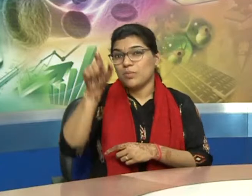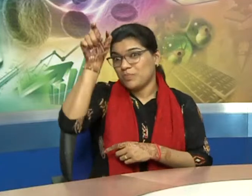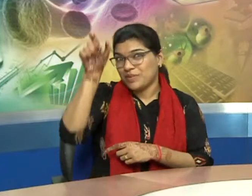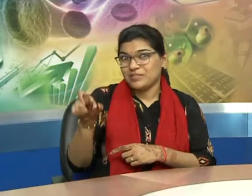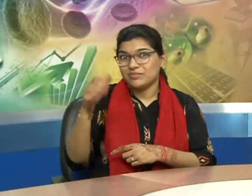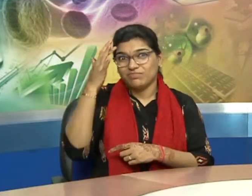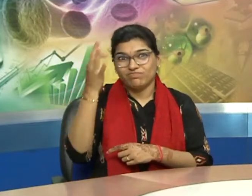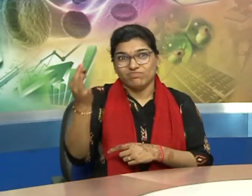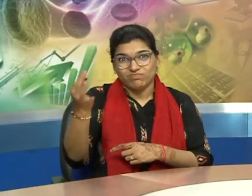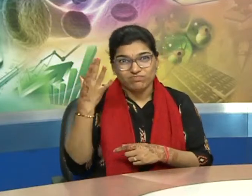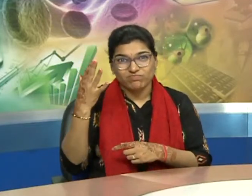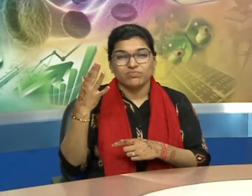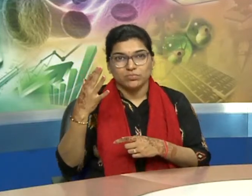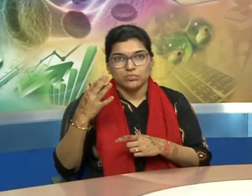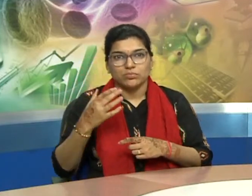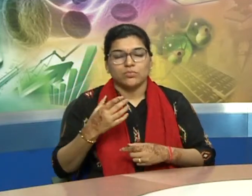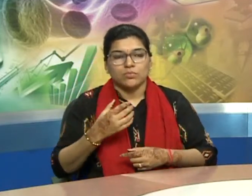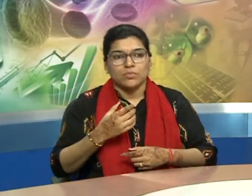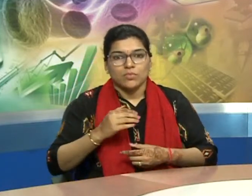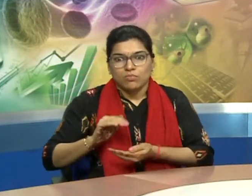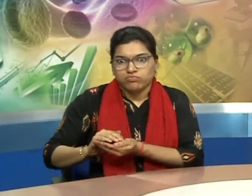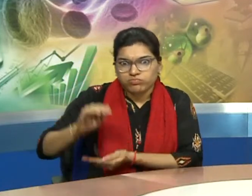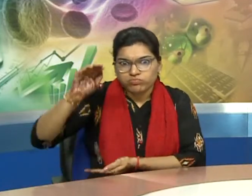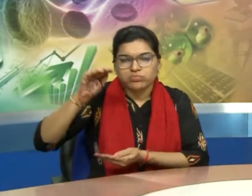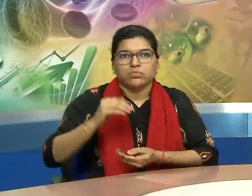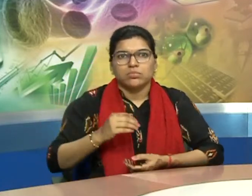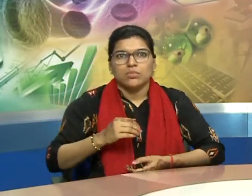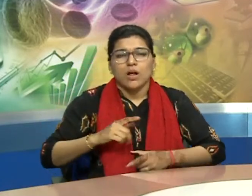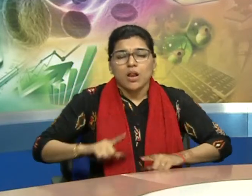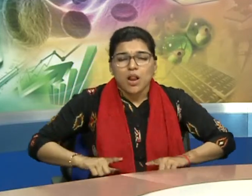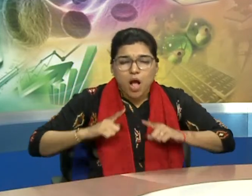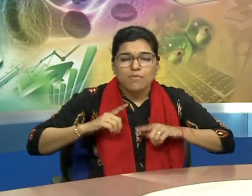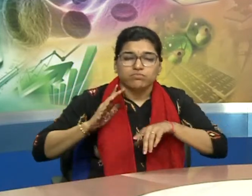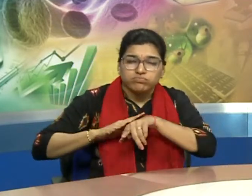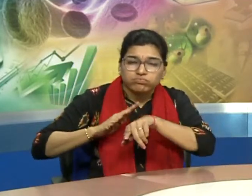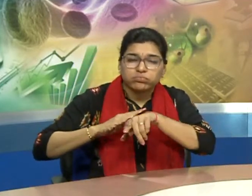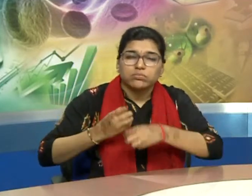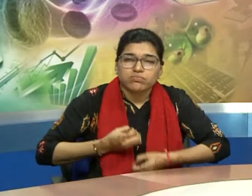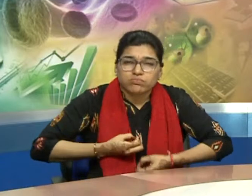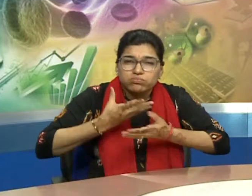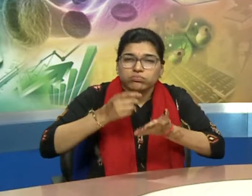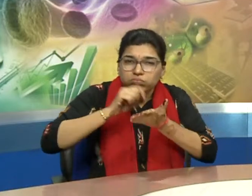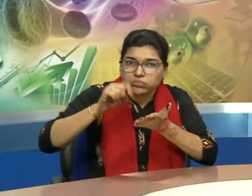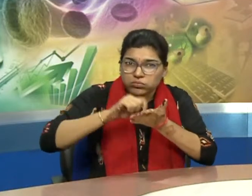Then seventh service is about the bibliographic services.